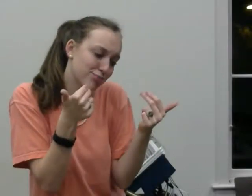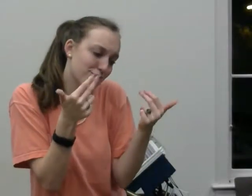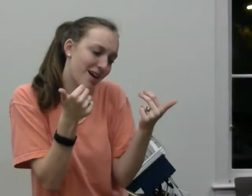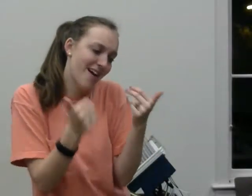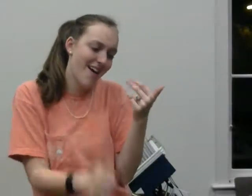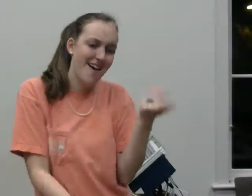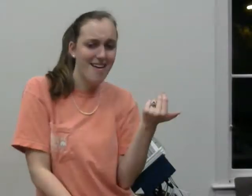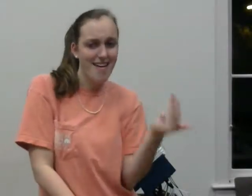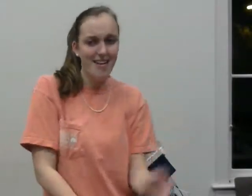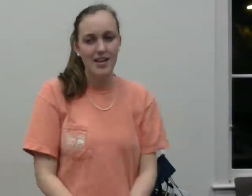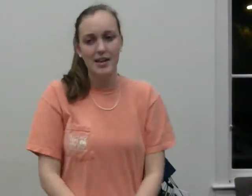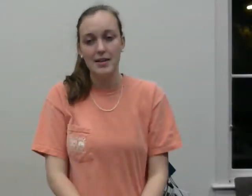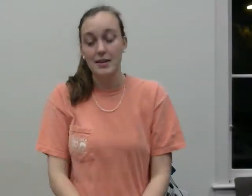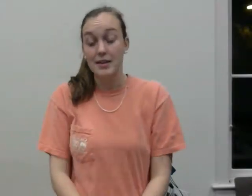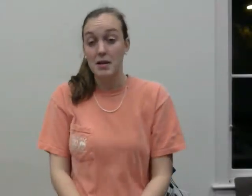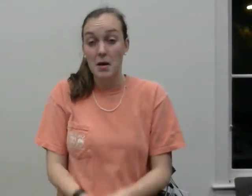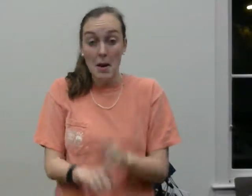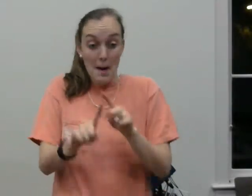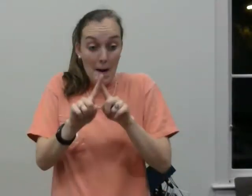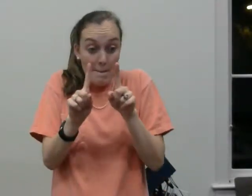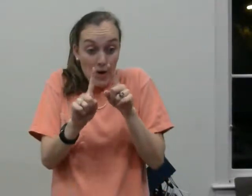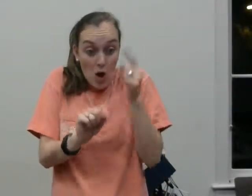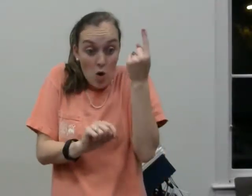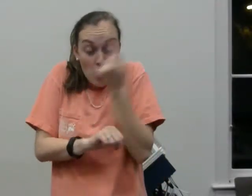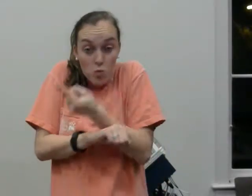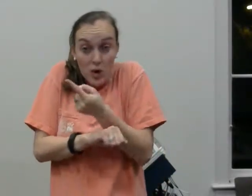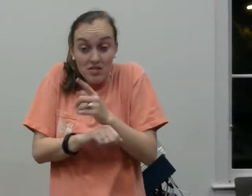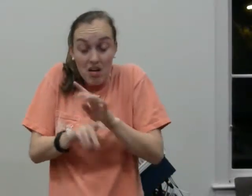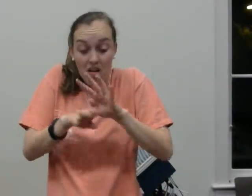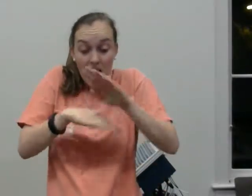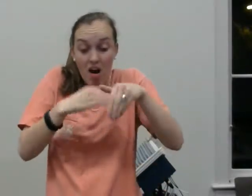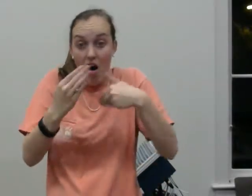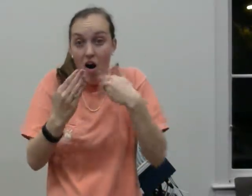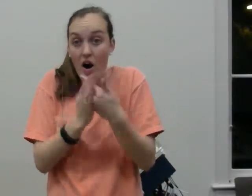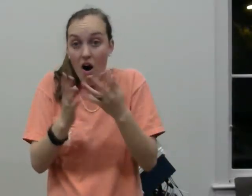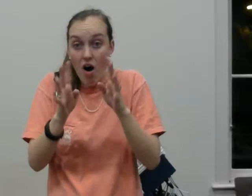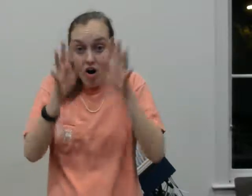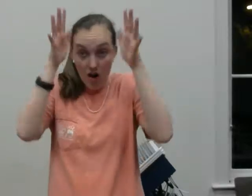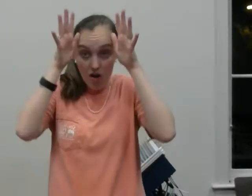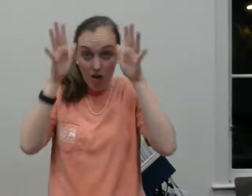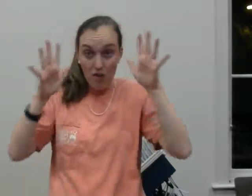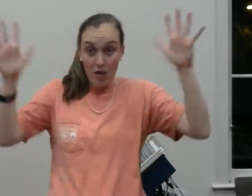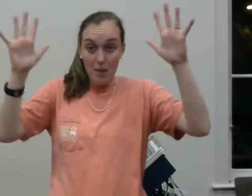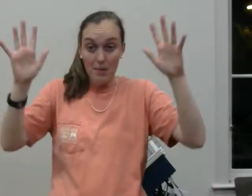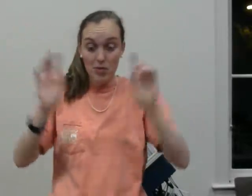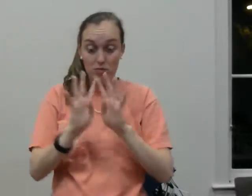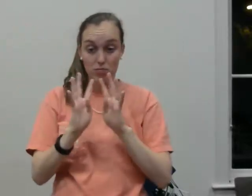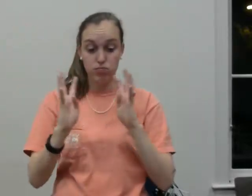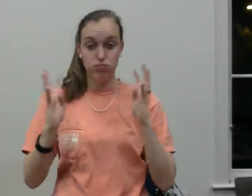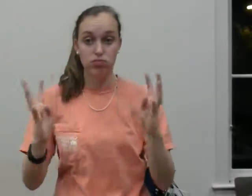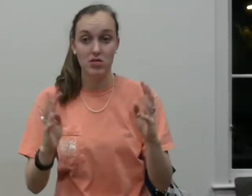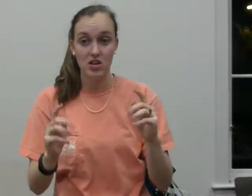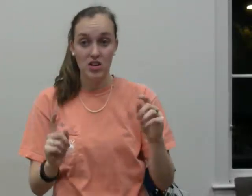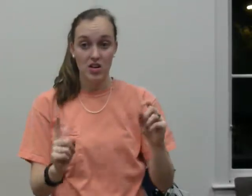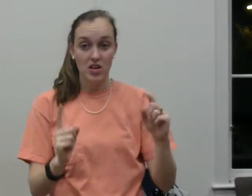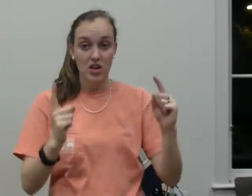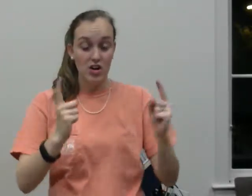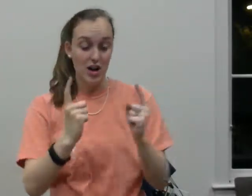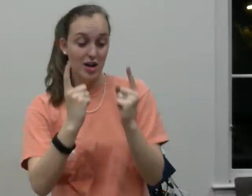But then came the big day when all the moose gathered together to challenge Thunderclap, the champion, for the leadership of the tribe.